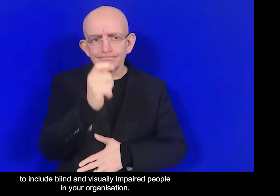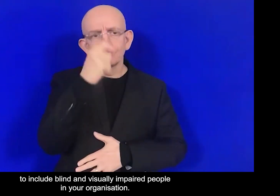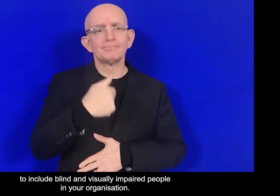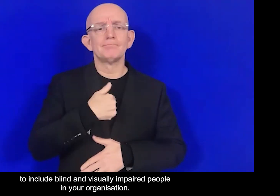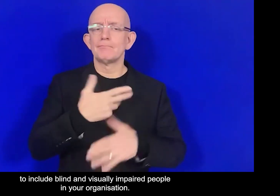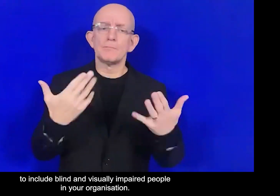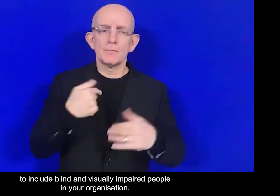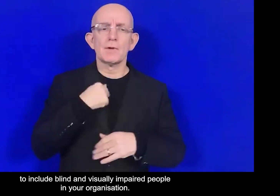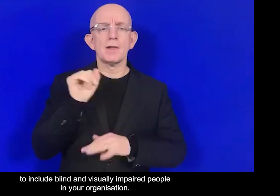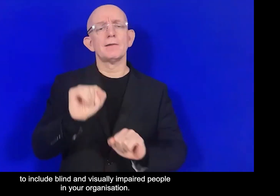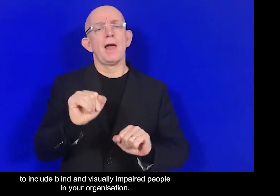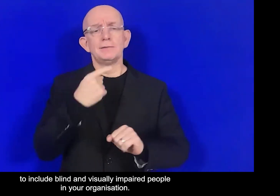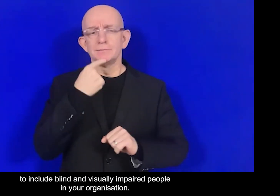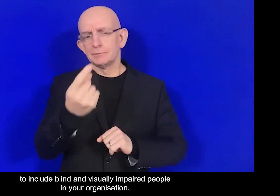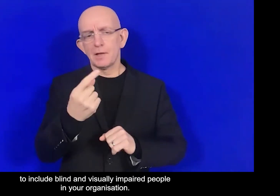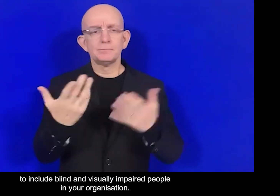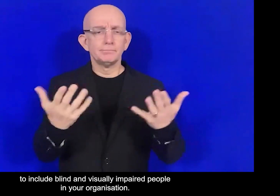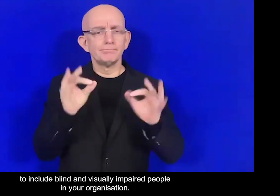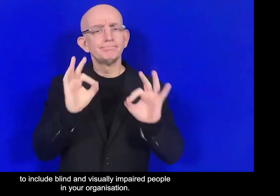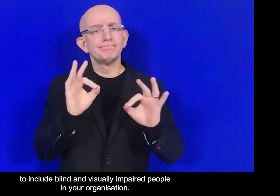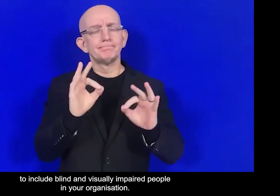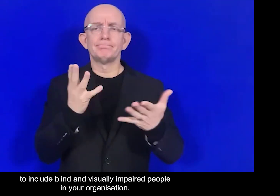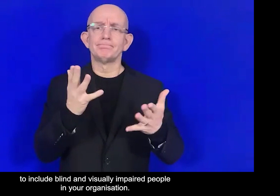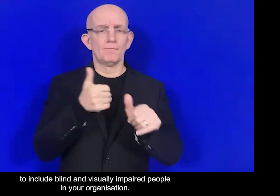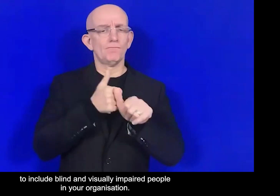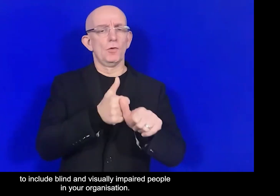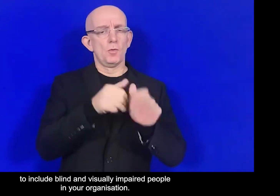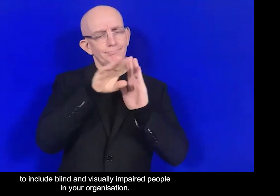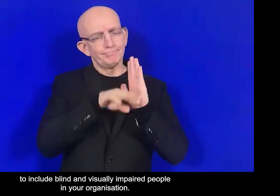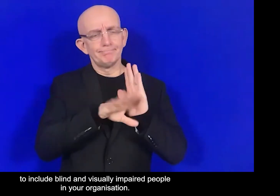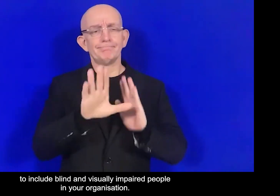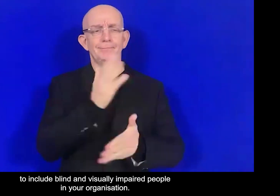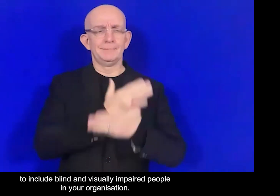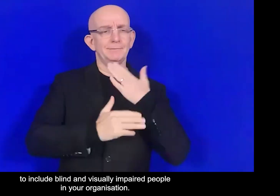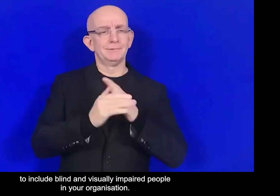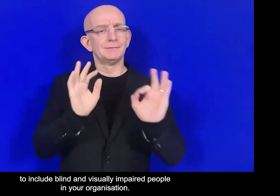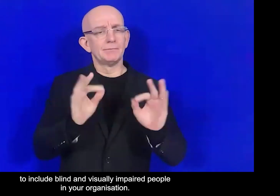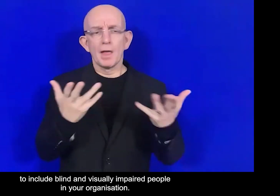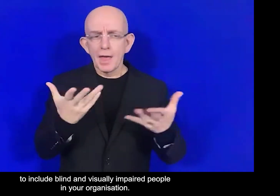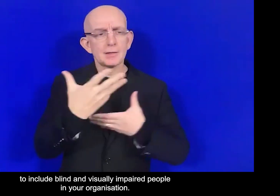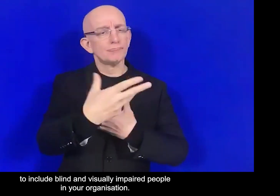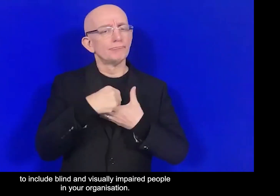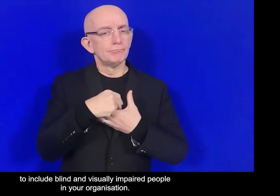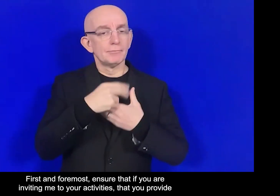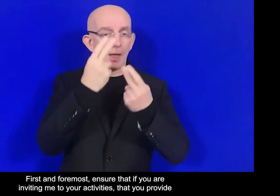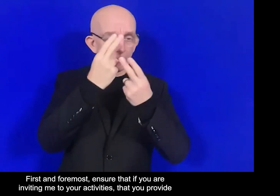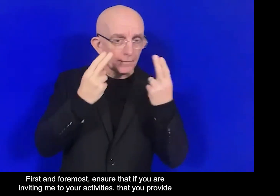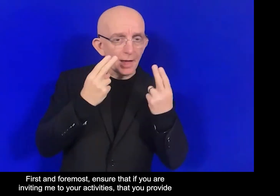include blind and visually impaired people in your organization.